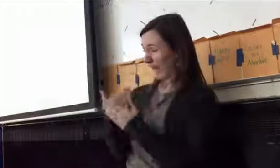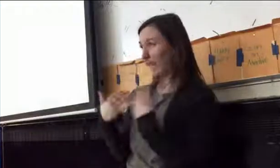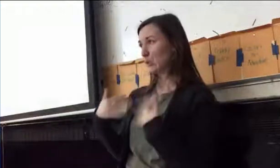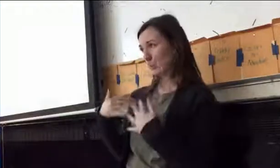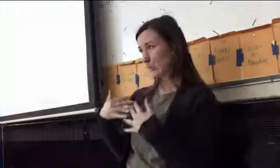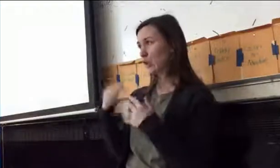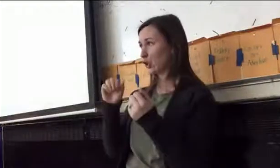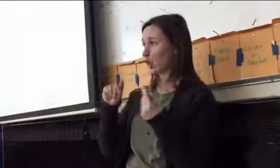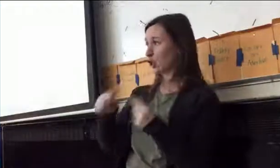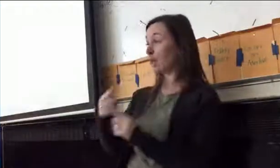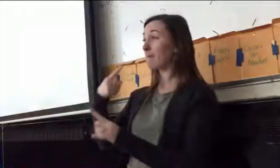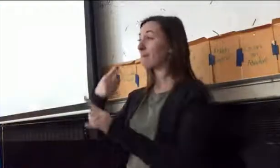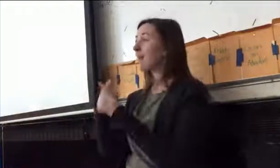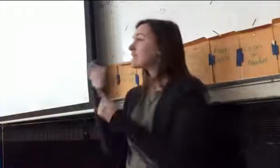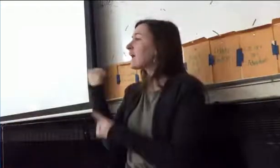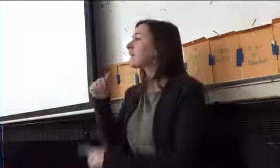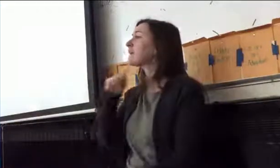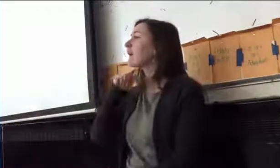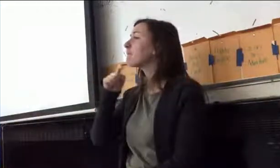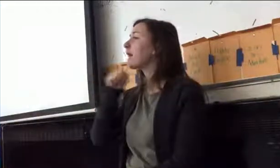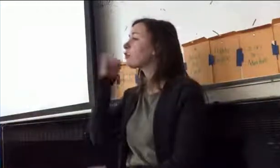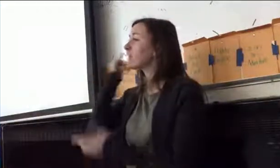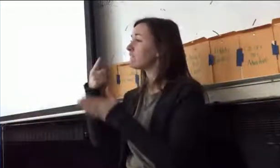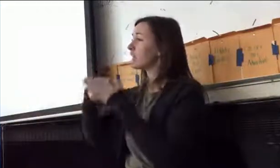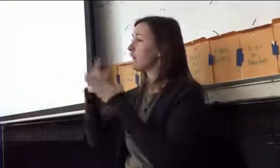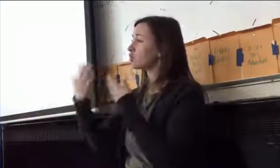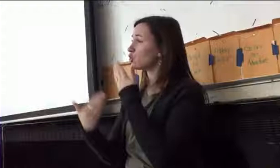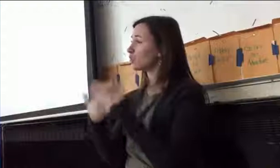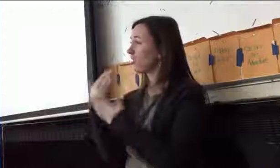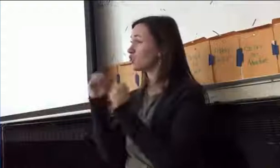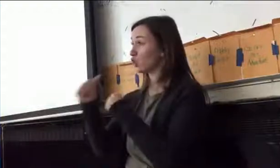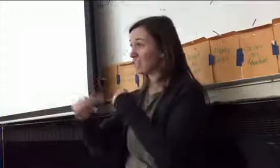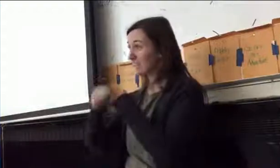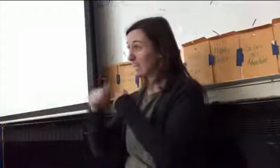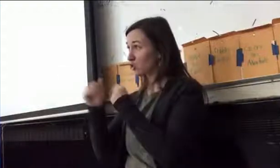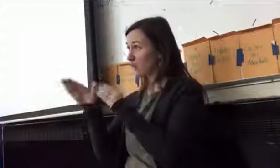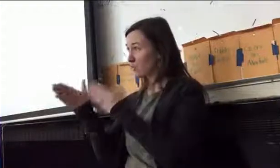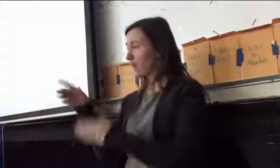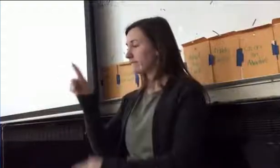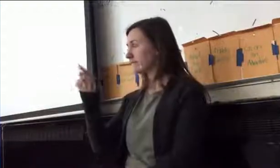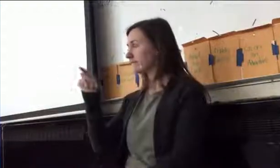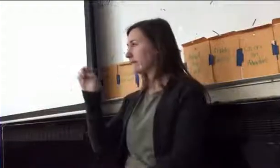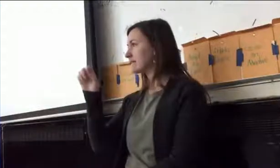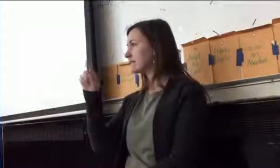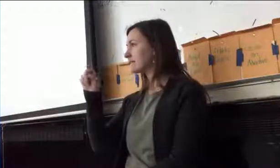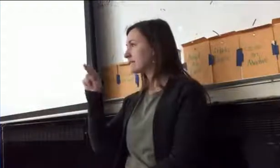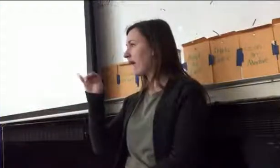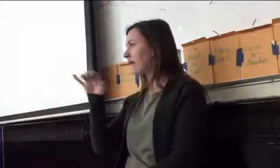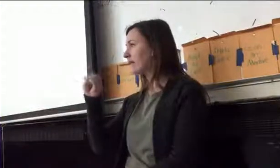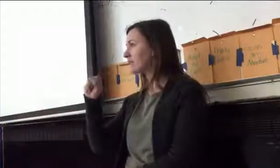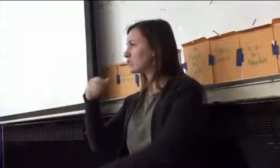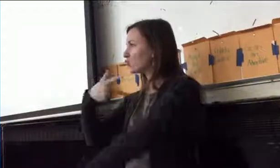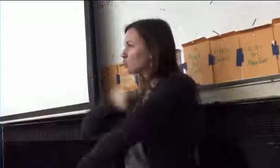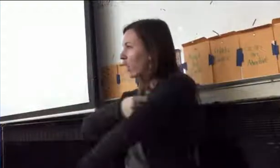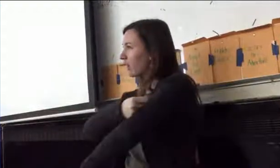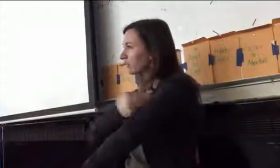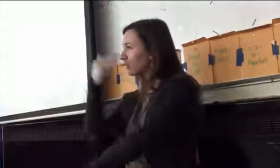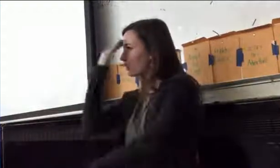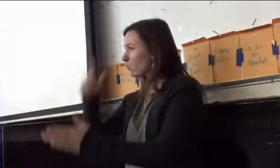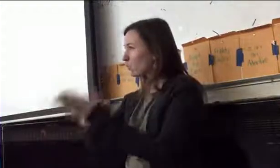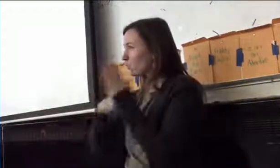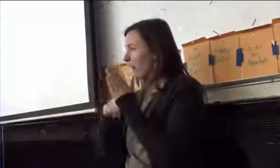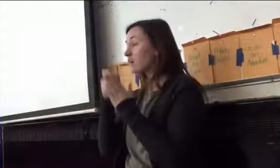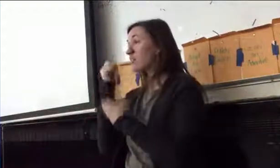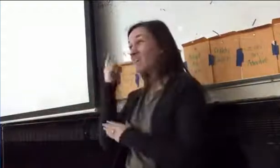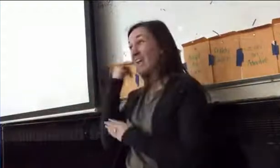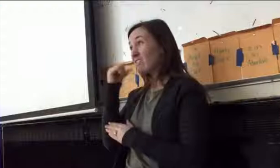shot. He spent a year in the hospital. They were unsure if he was going to be able to have his leg saved, and they were able to save it after about a year and a half in the hospital